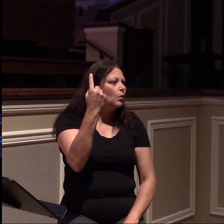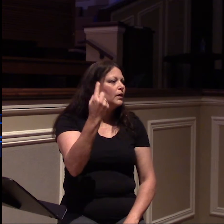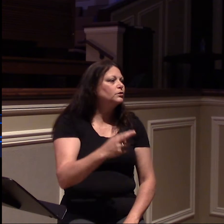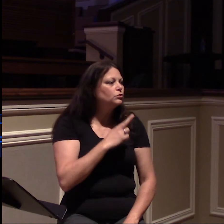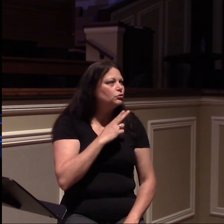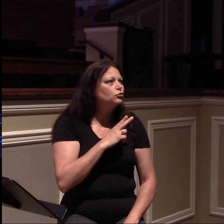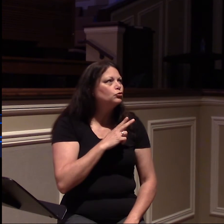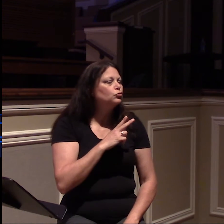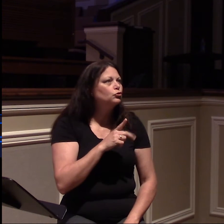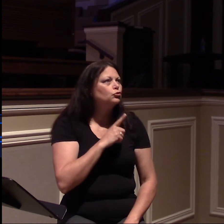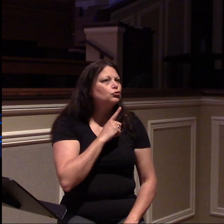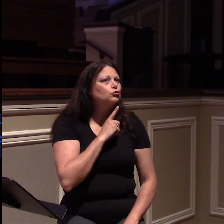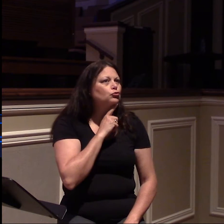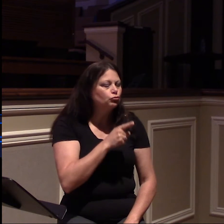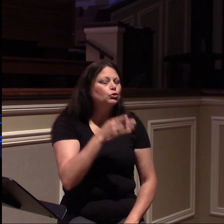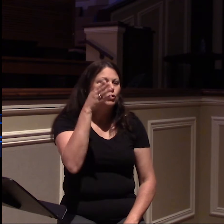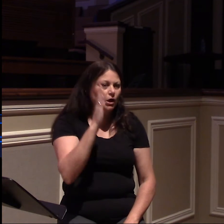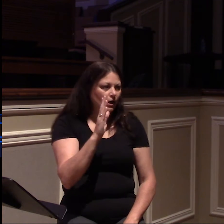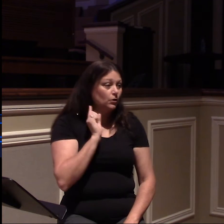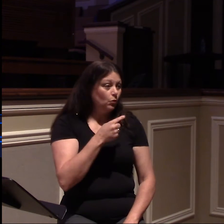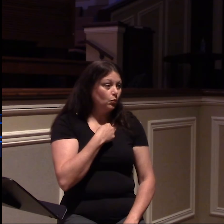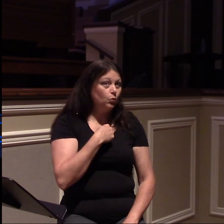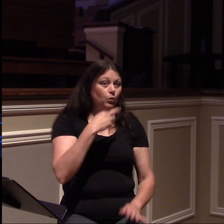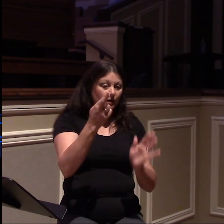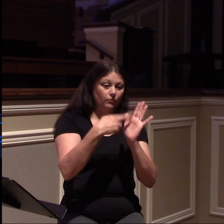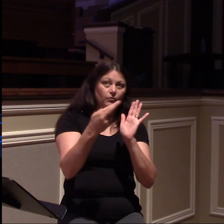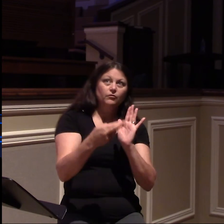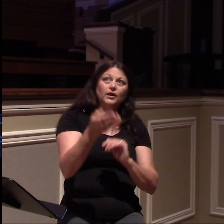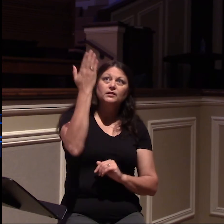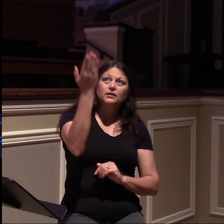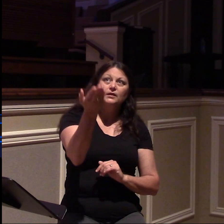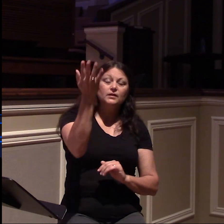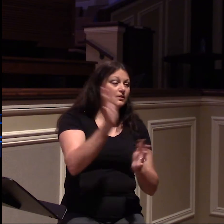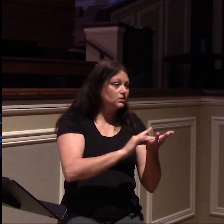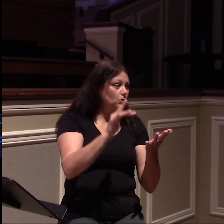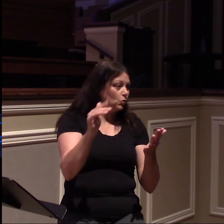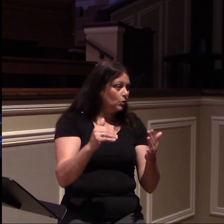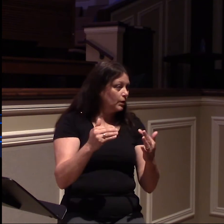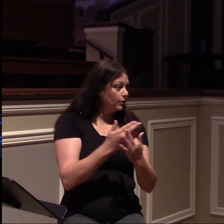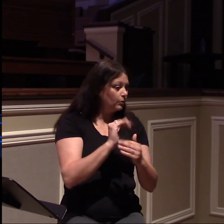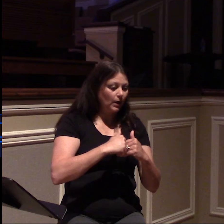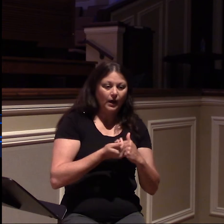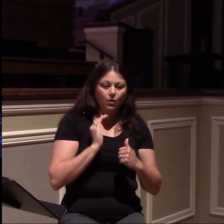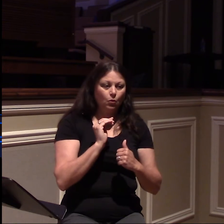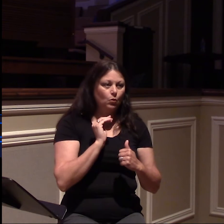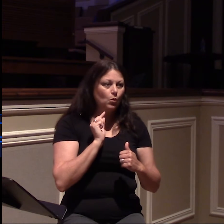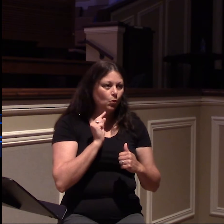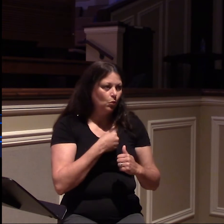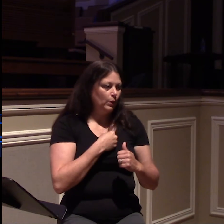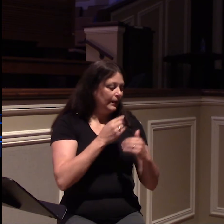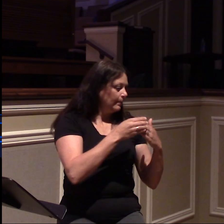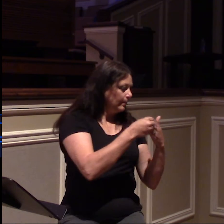God's glory into all the earth, especially reflecting that glory through the way that we lead, through the way that we protect, through the way that